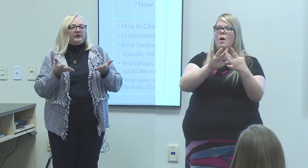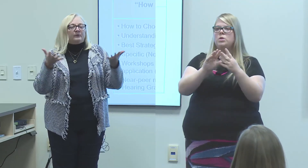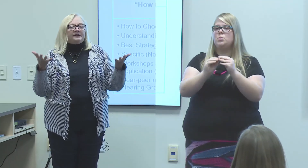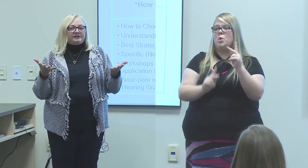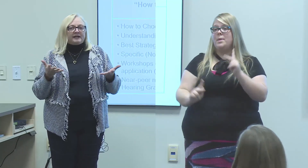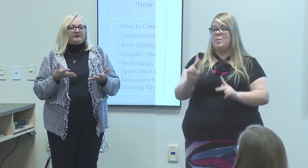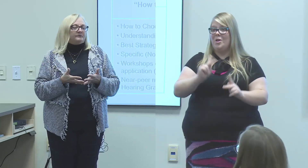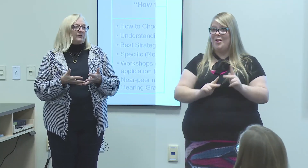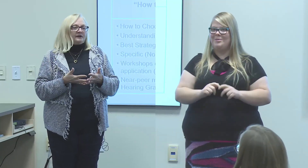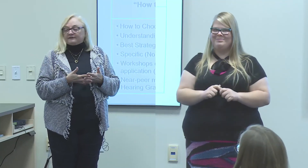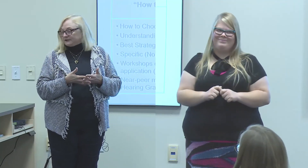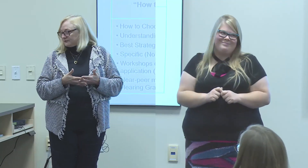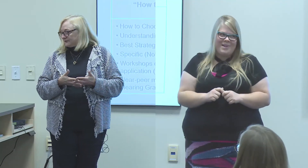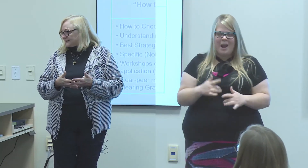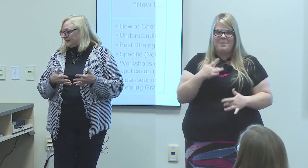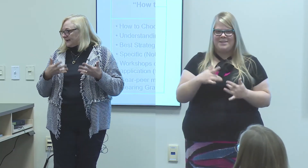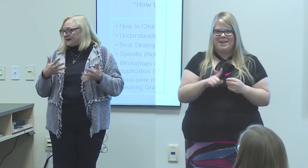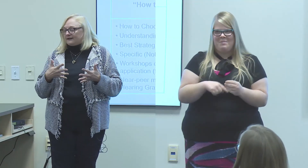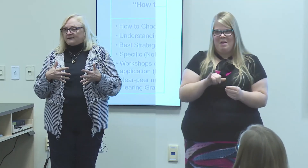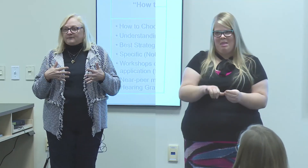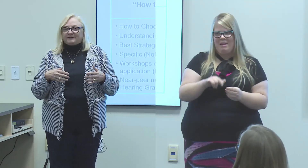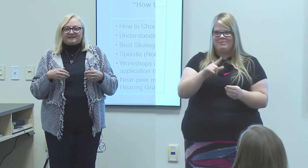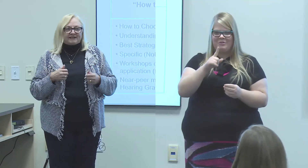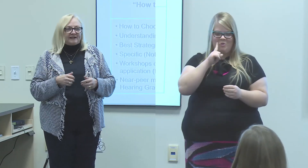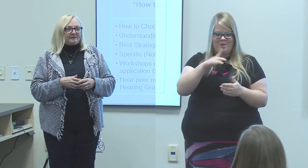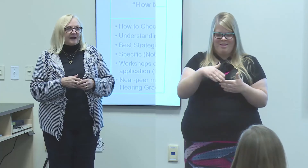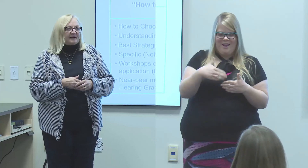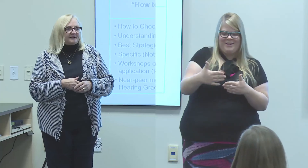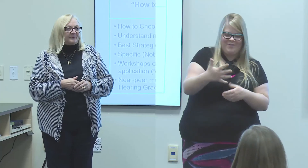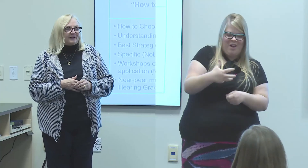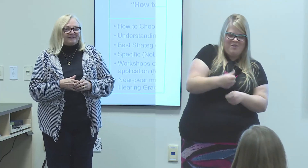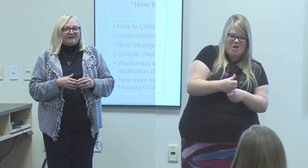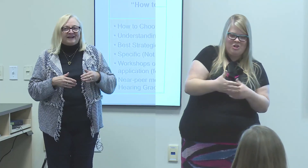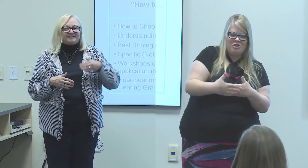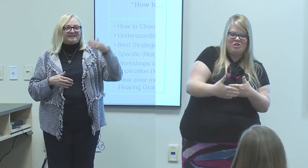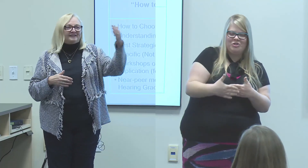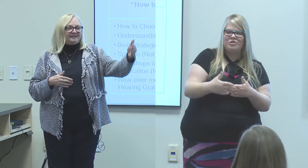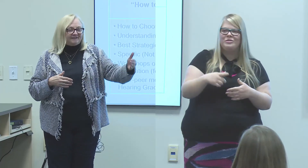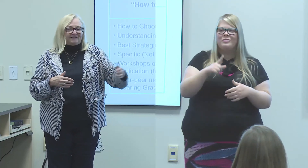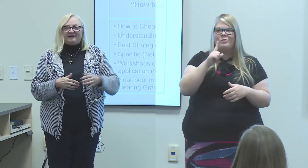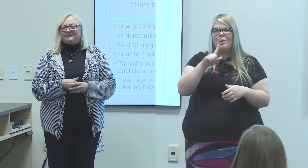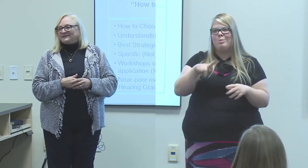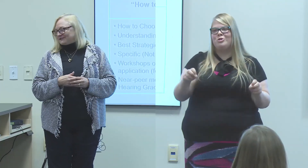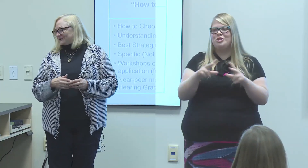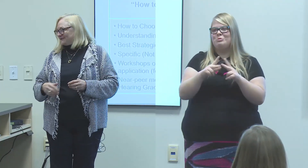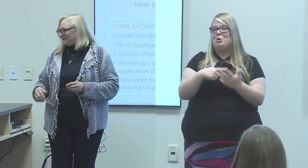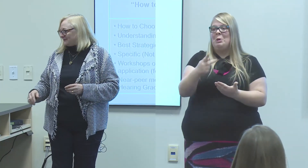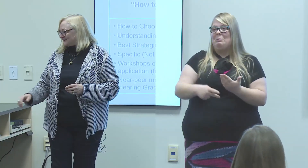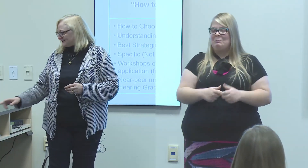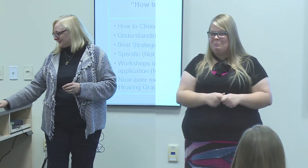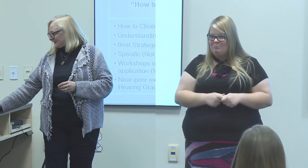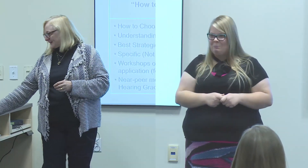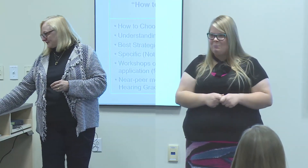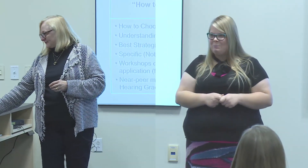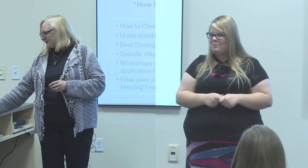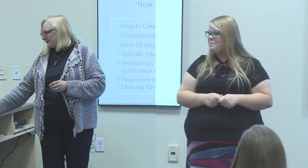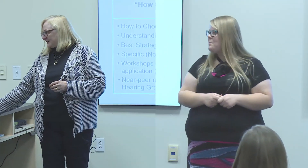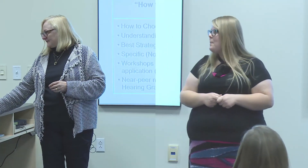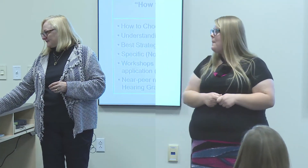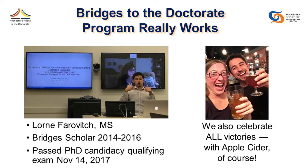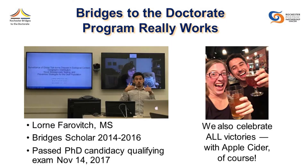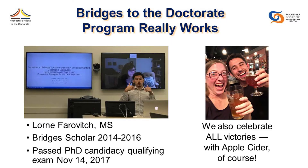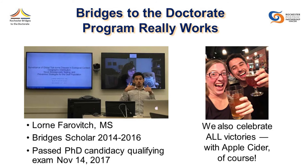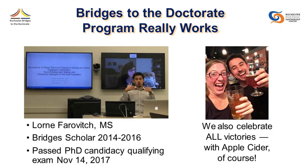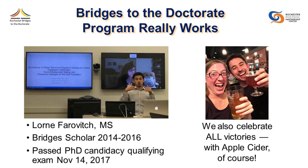to reaching out to more individuals. And I'm pretty excited about it as part of our next 5 years for the Bridges to the Doctorate